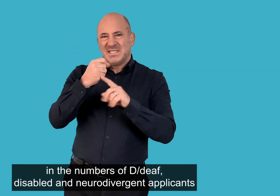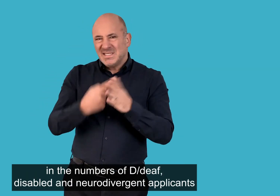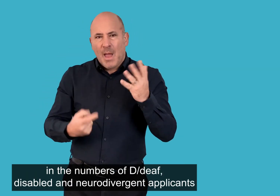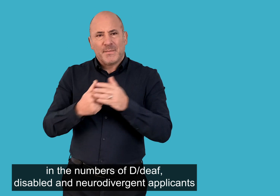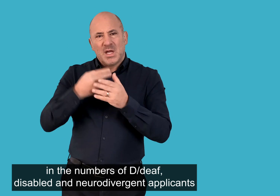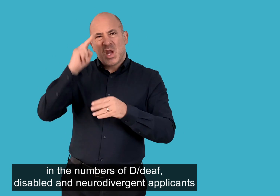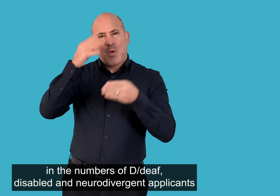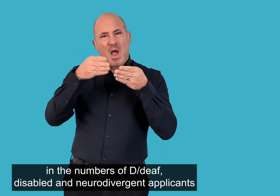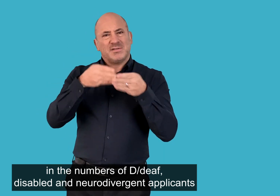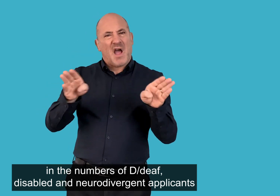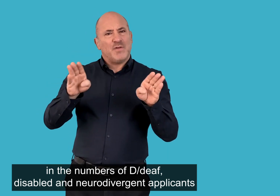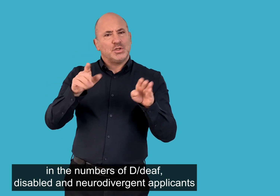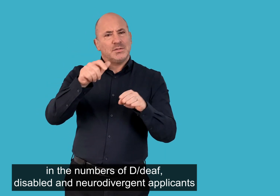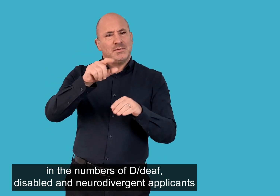and neurodivergent applicants.